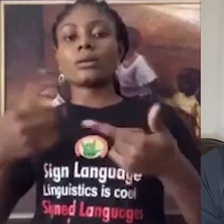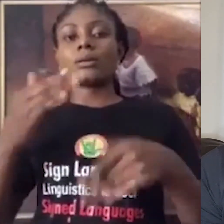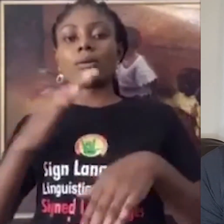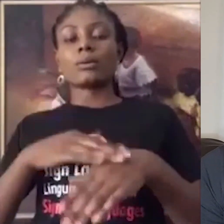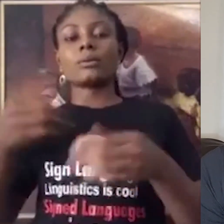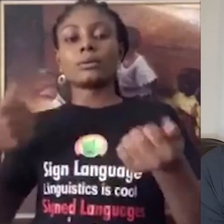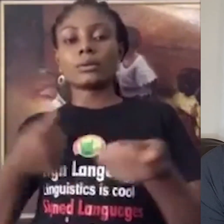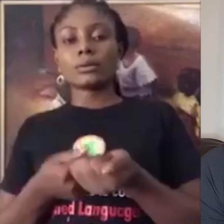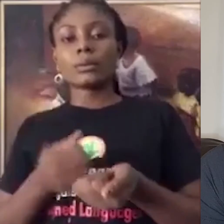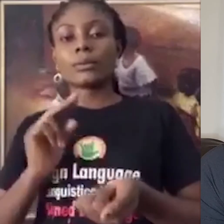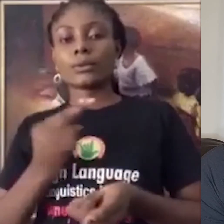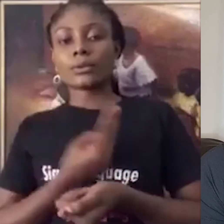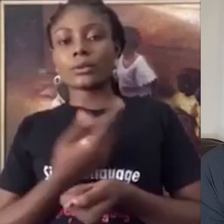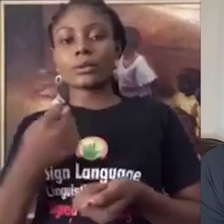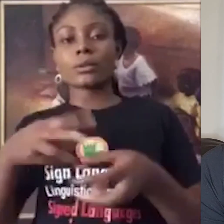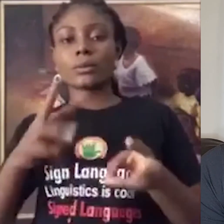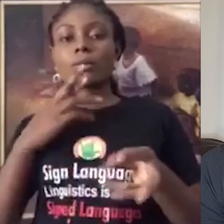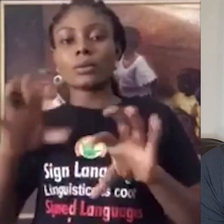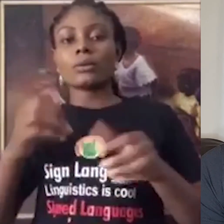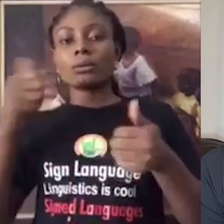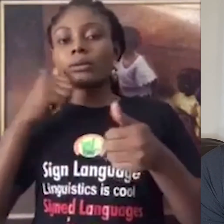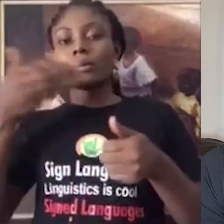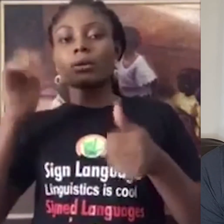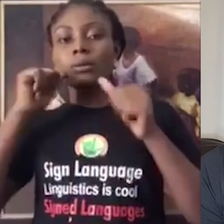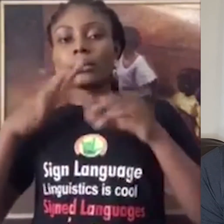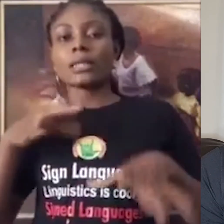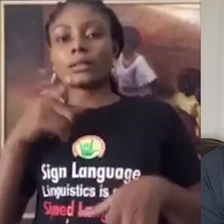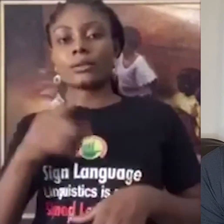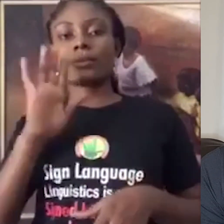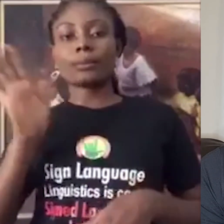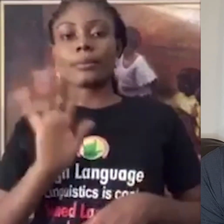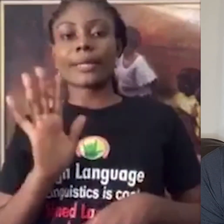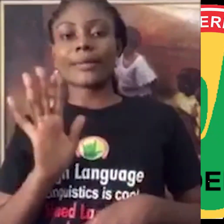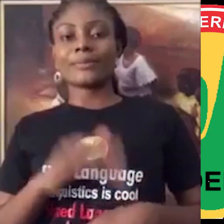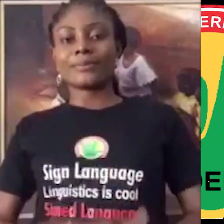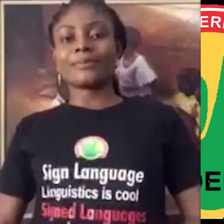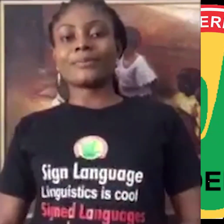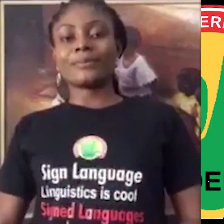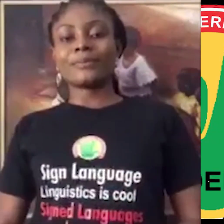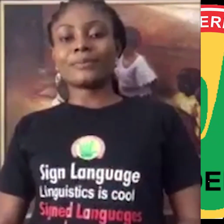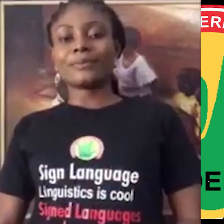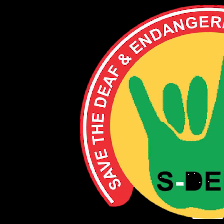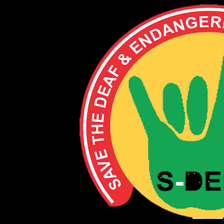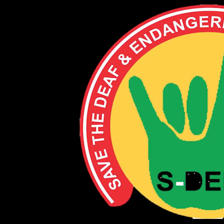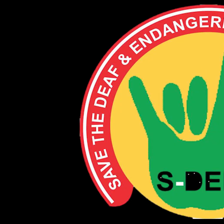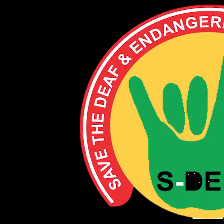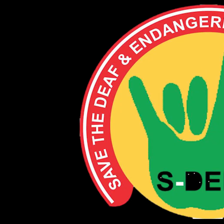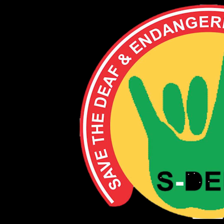Go ahead and support us the way you are doing, and may God bless you. Bye.